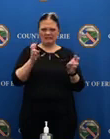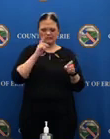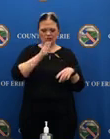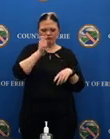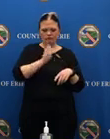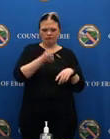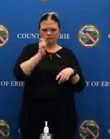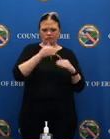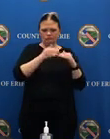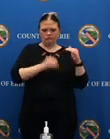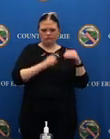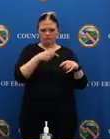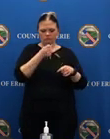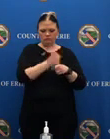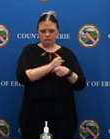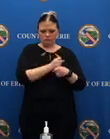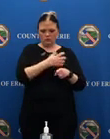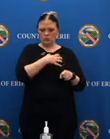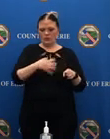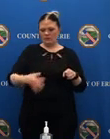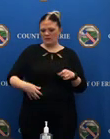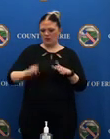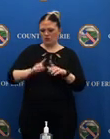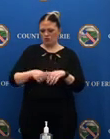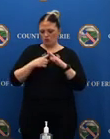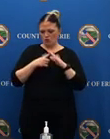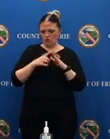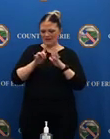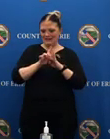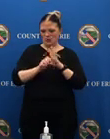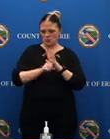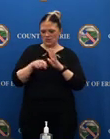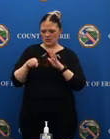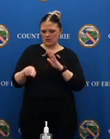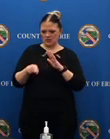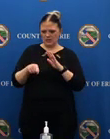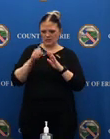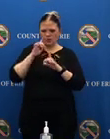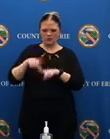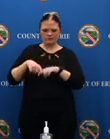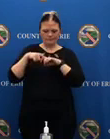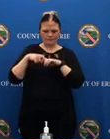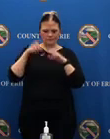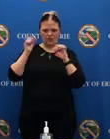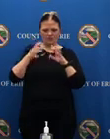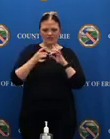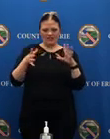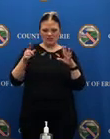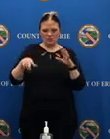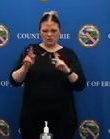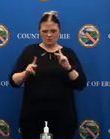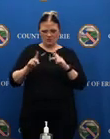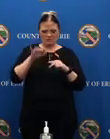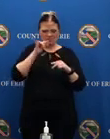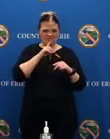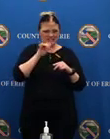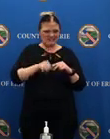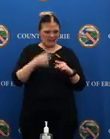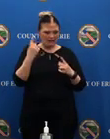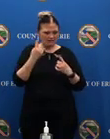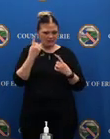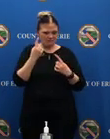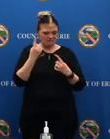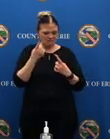Mayor de Blasio did downstate. He enacted the furlough statute so he could release those people. Is that something that you have